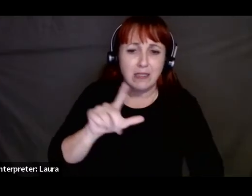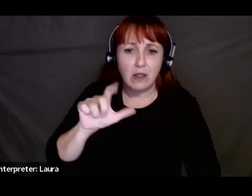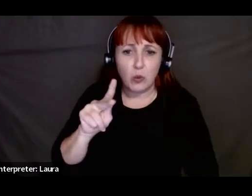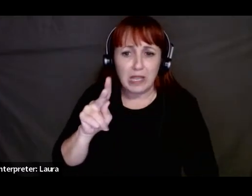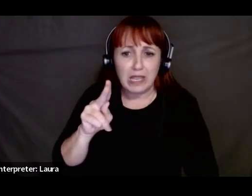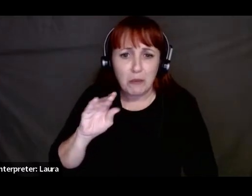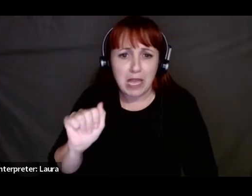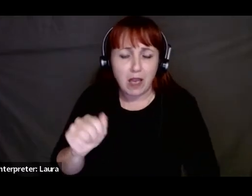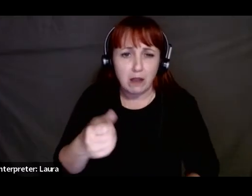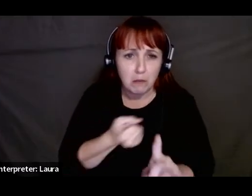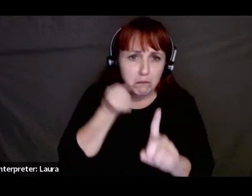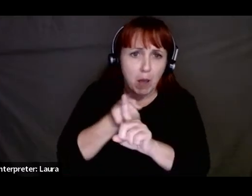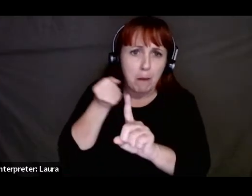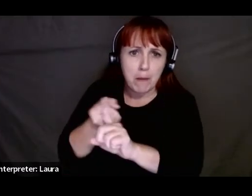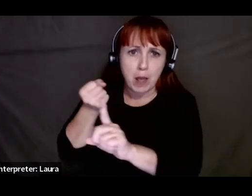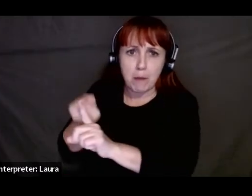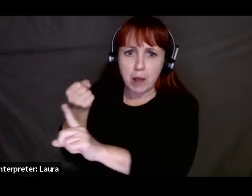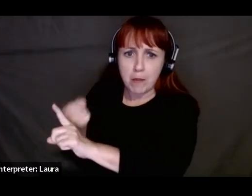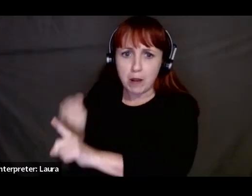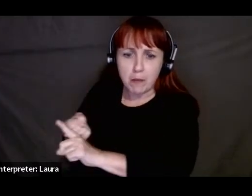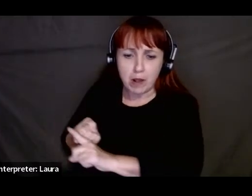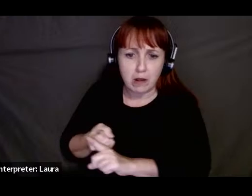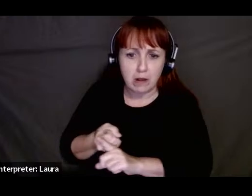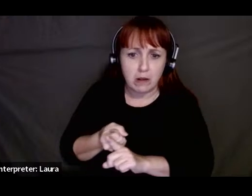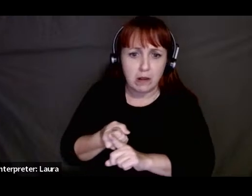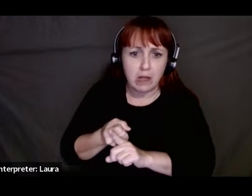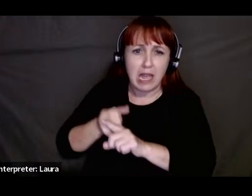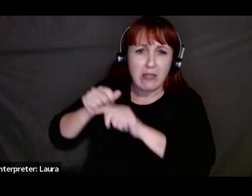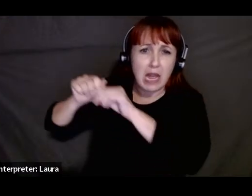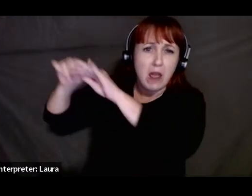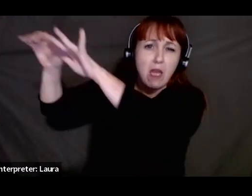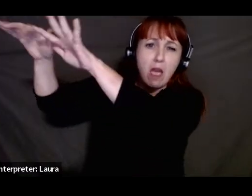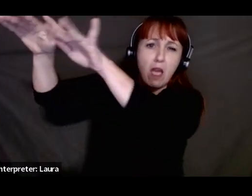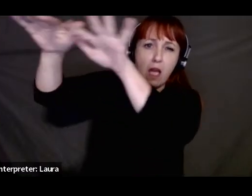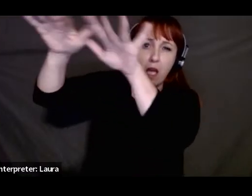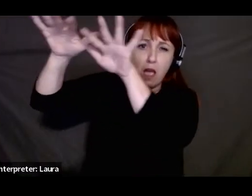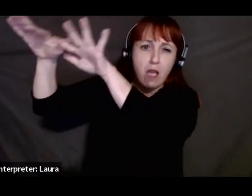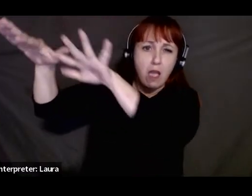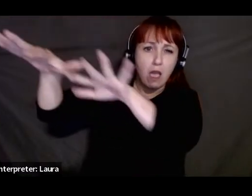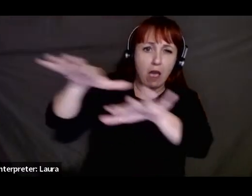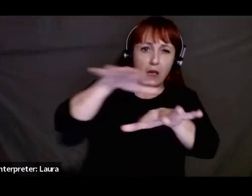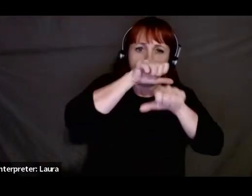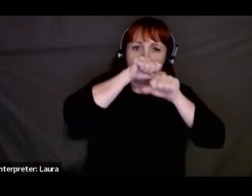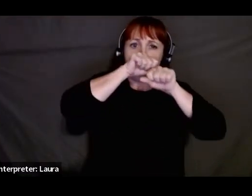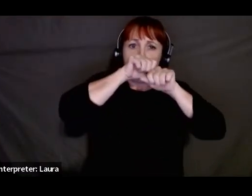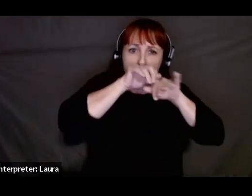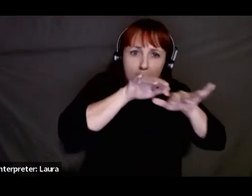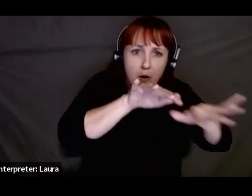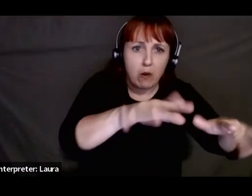And it's contaminated because it travels through the air, dust travels everywhere.